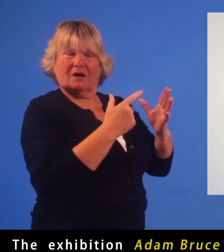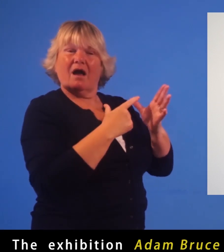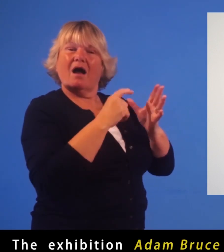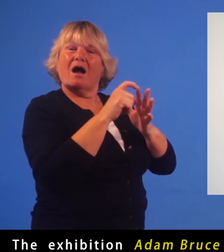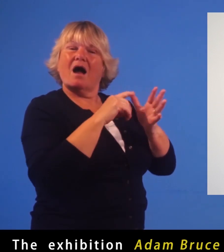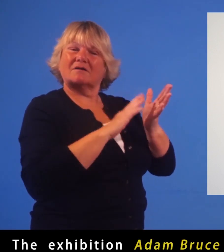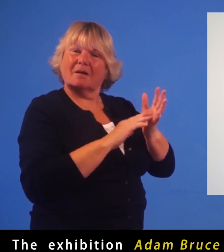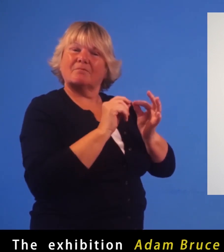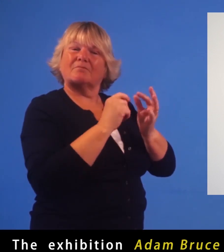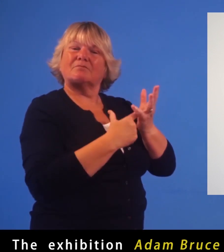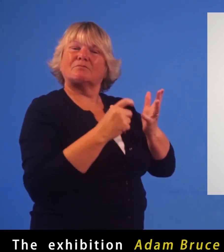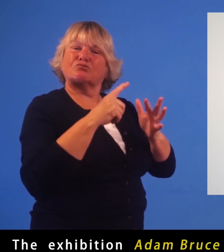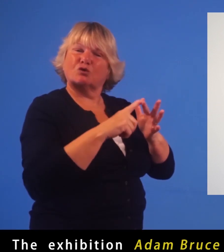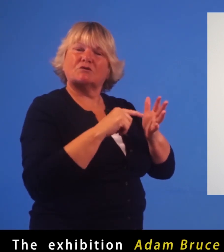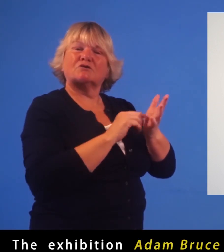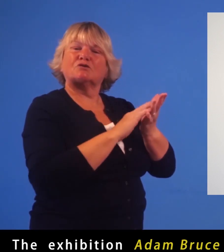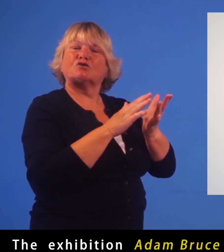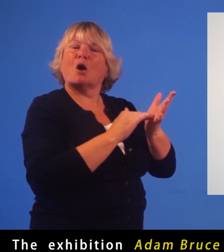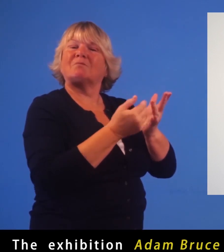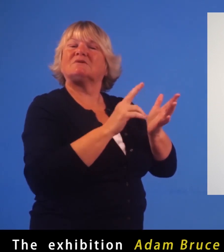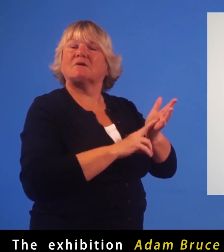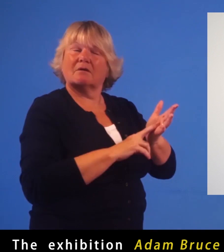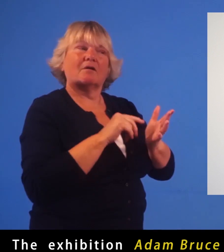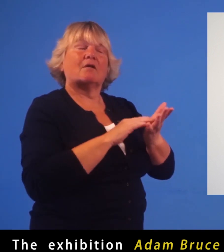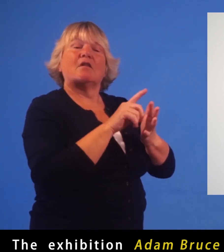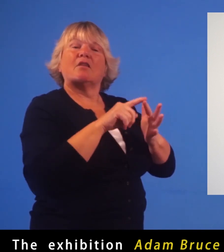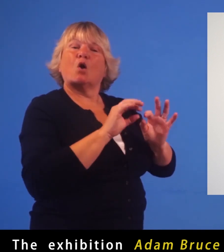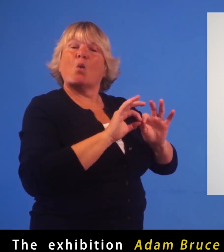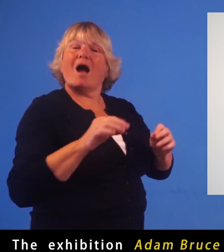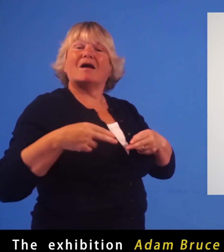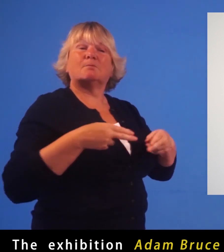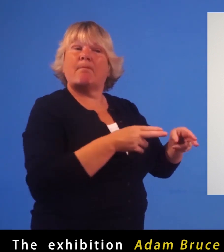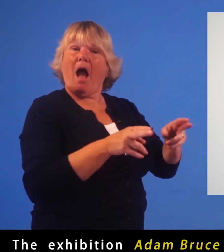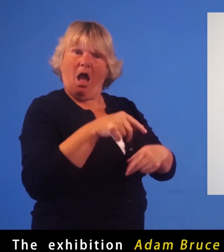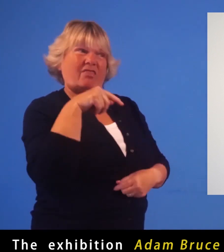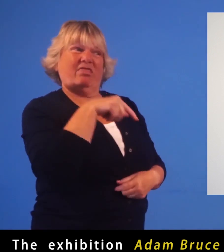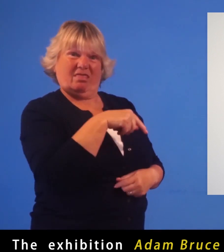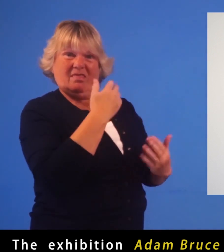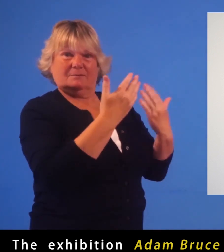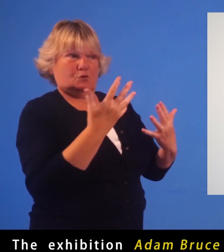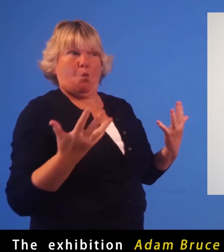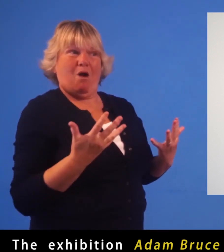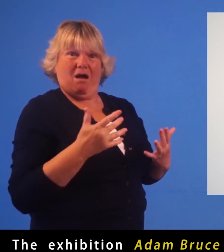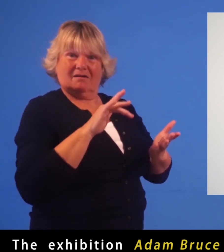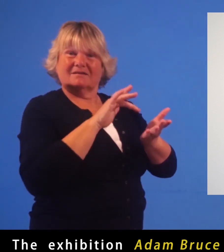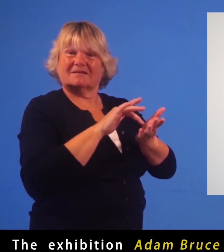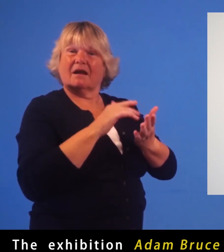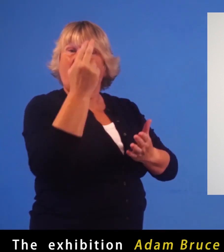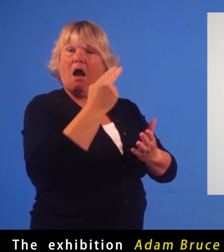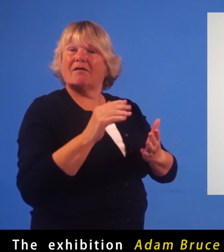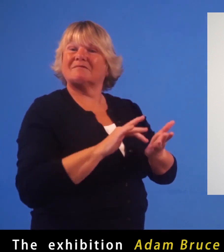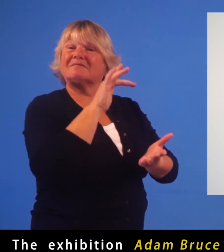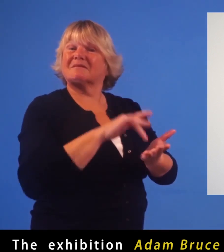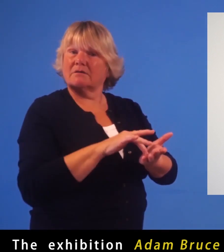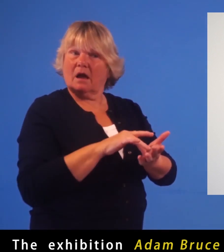The exhibition Adam Bruce Thomson, The Quiet Path, runs at the City Arts Centre in Edinburgh until the